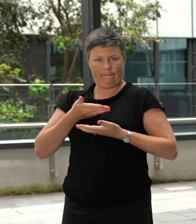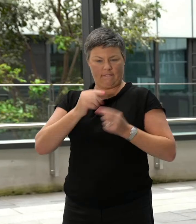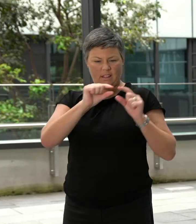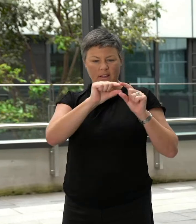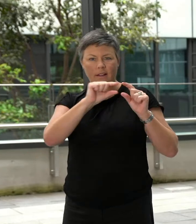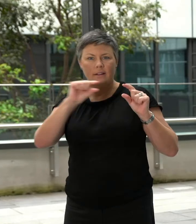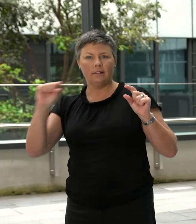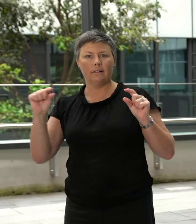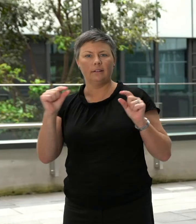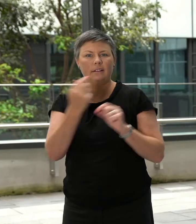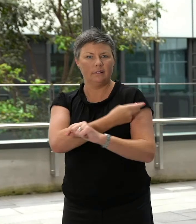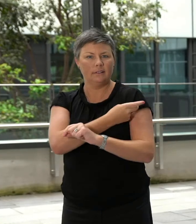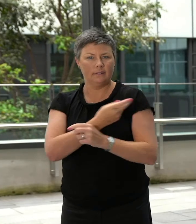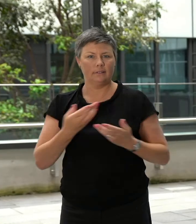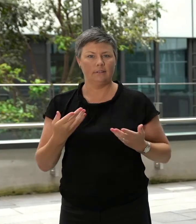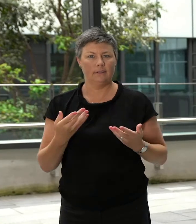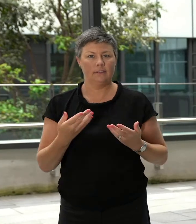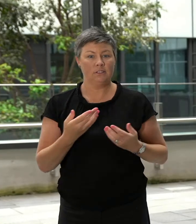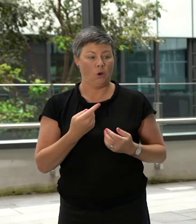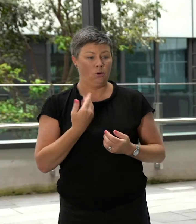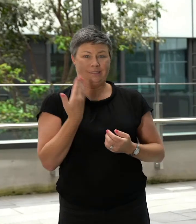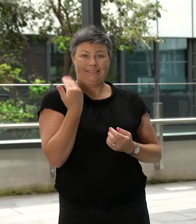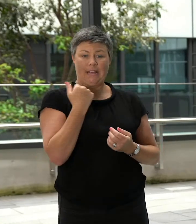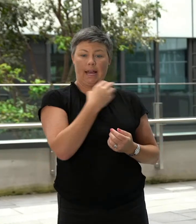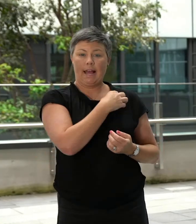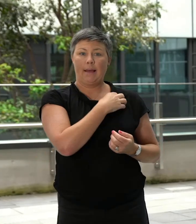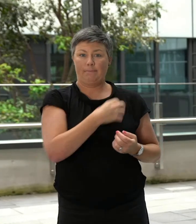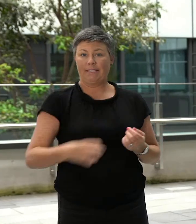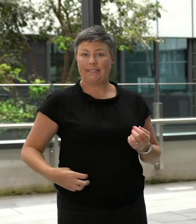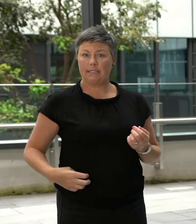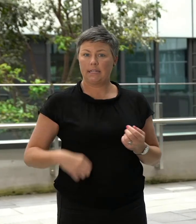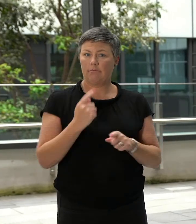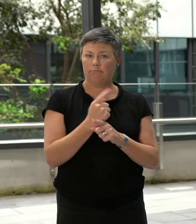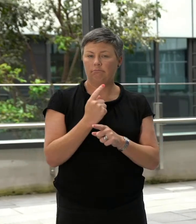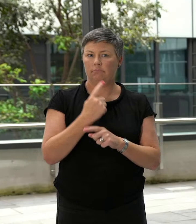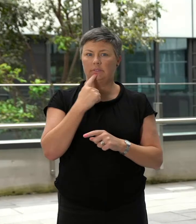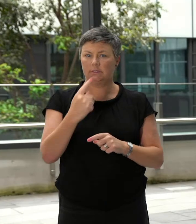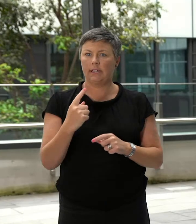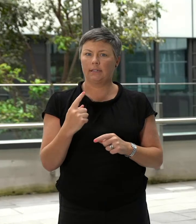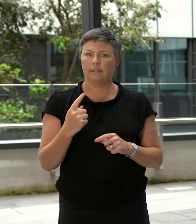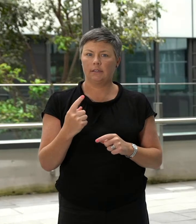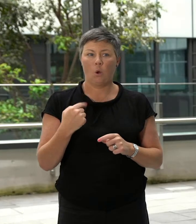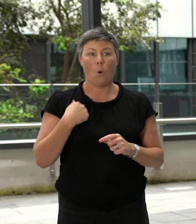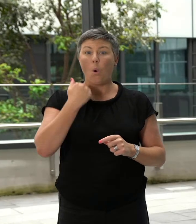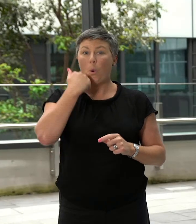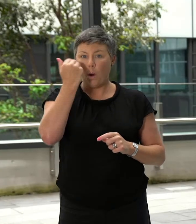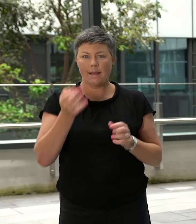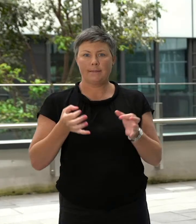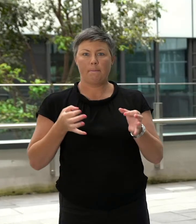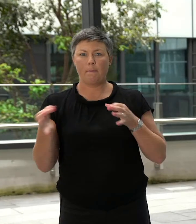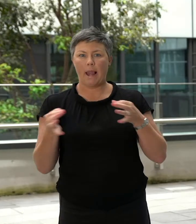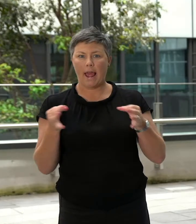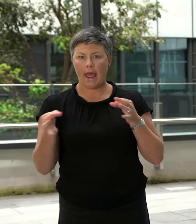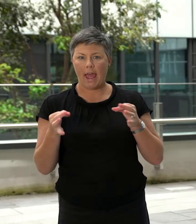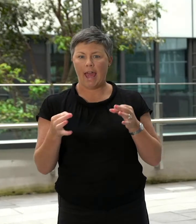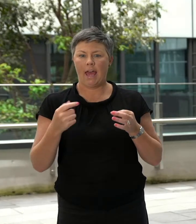you've seen the Health Minister say today is that it is being ramped up. It was always the intention to ramp up